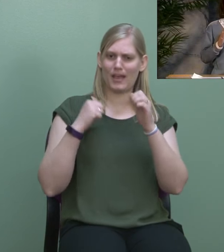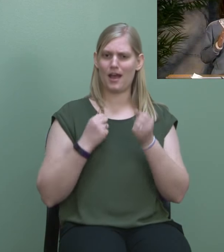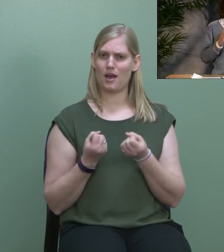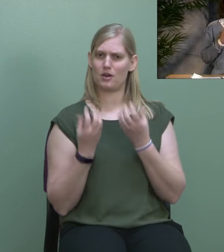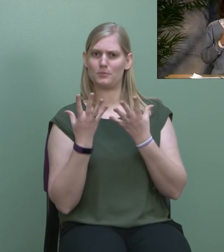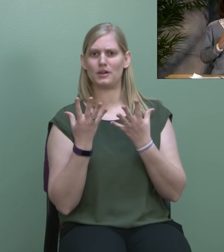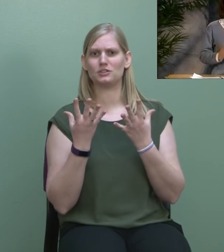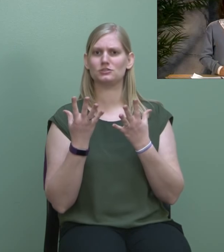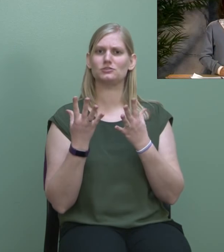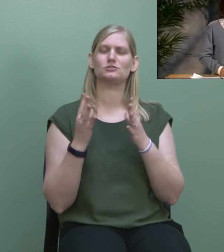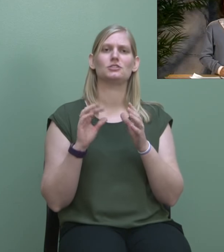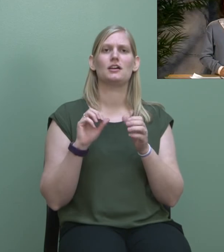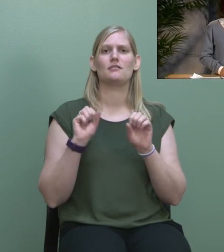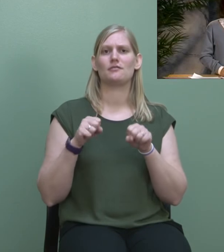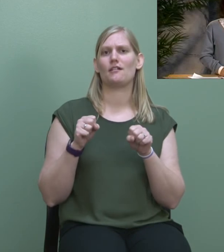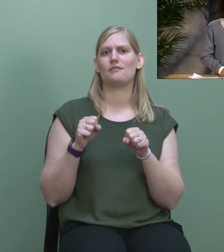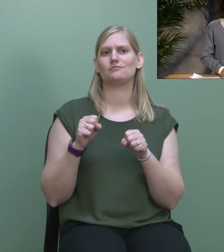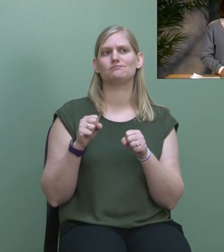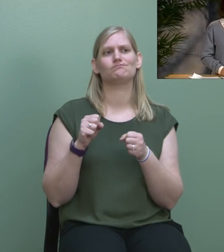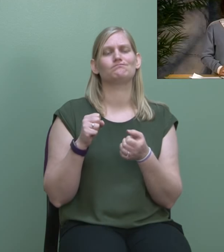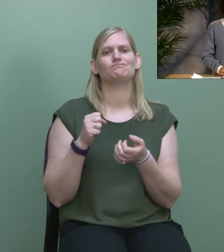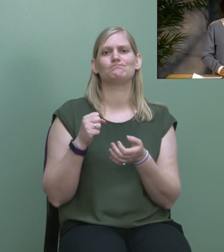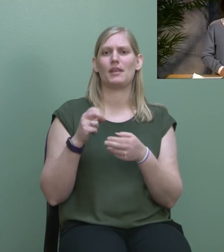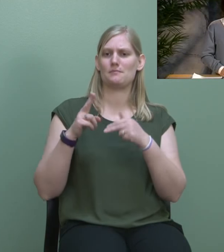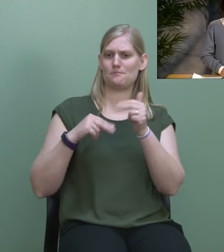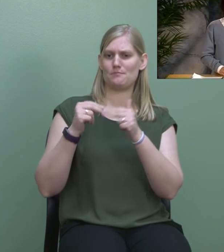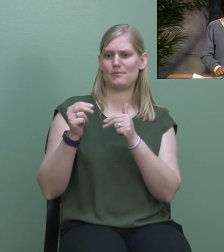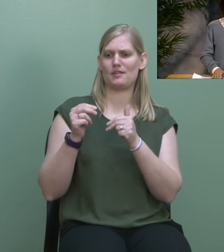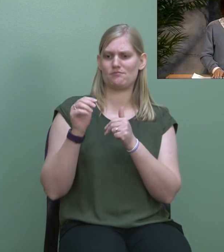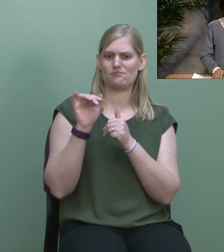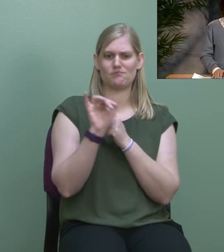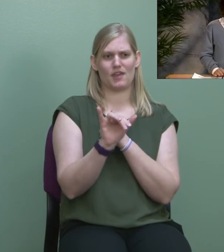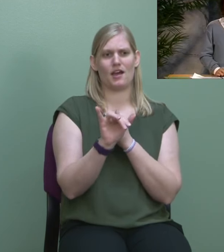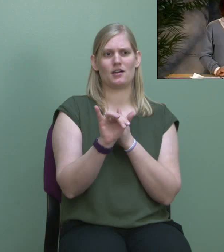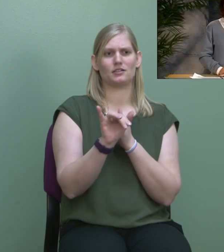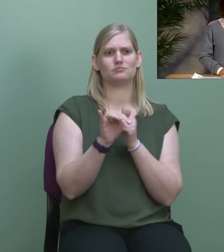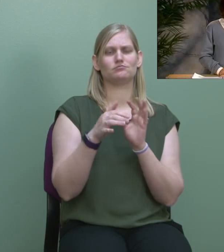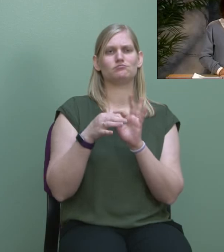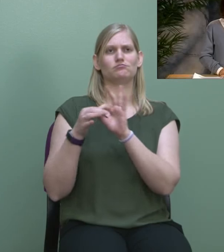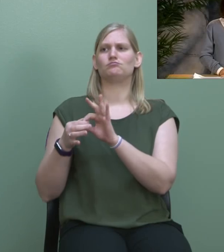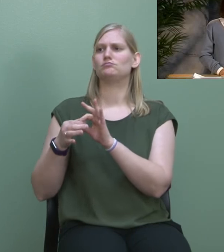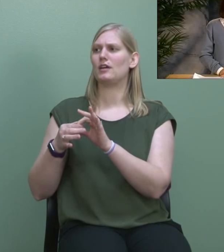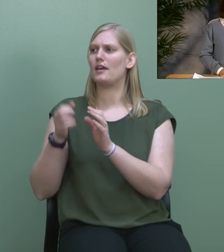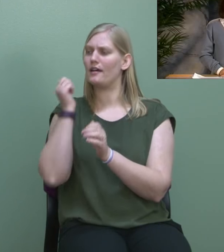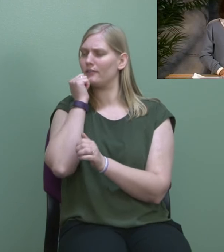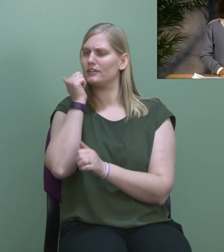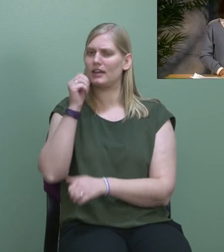that base to have a healthy, balanced diet for each day.